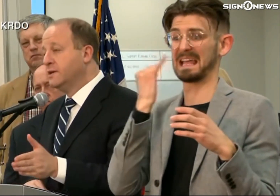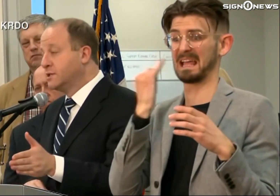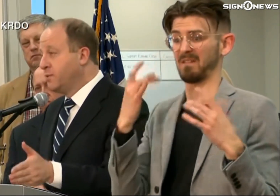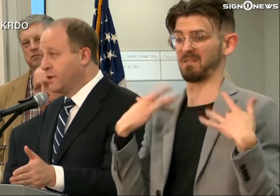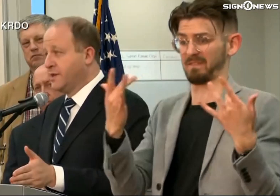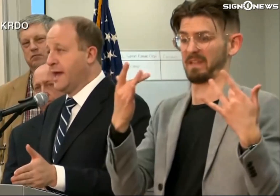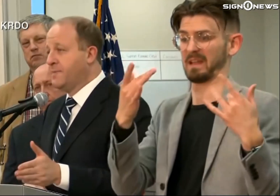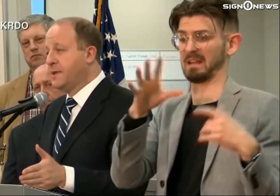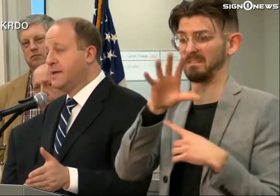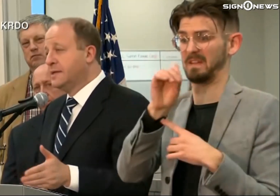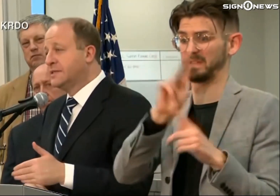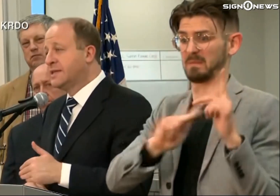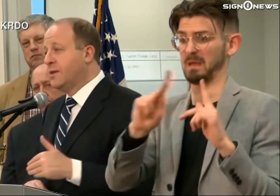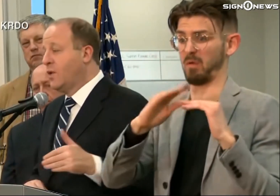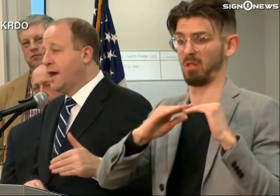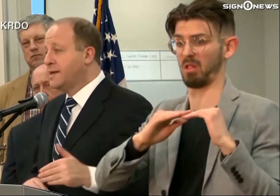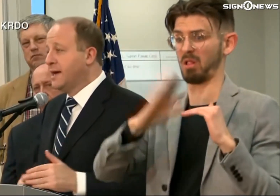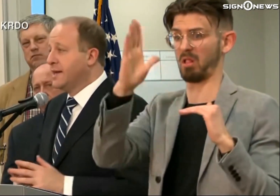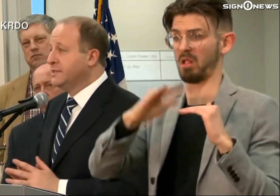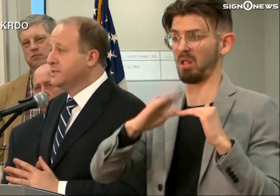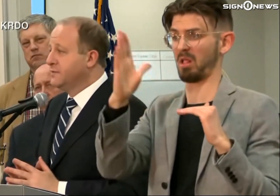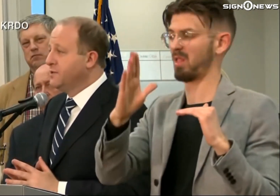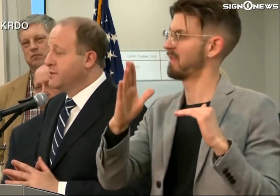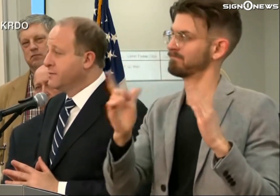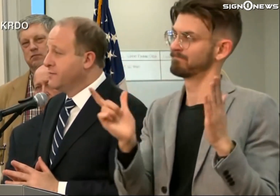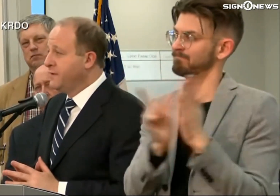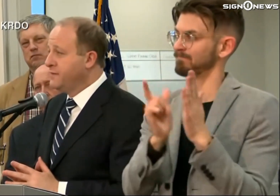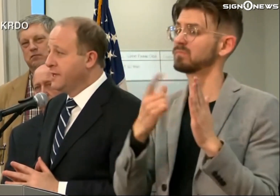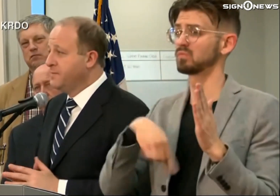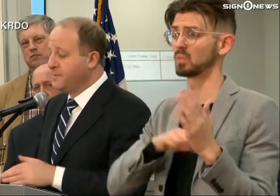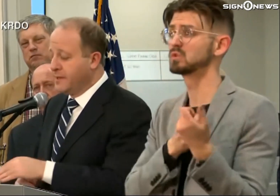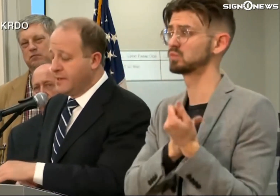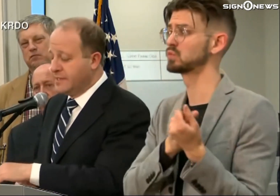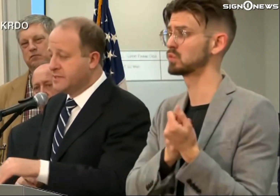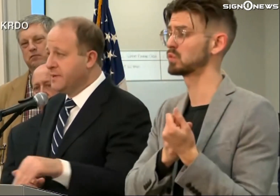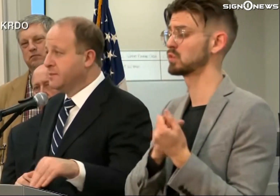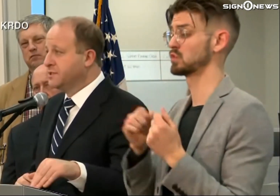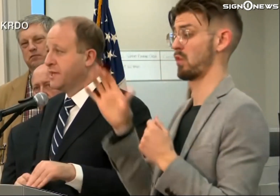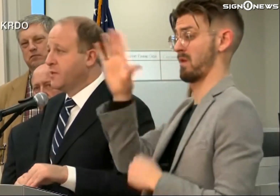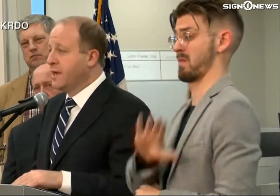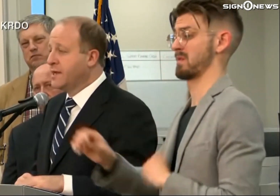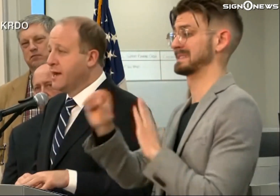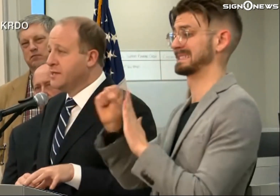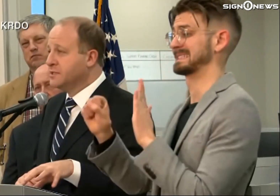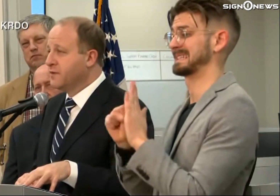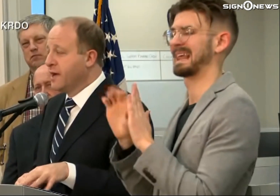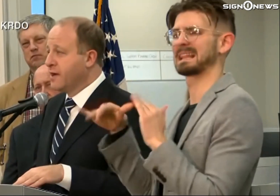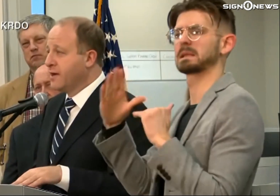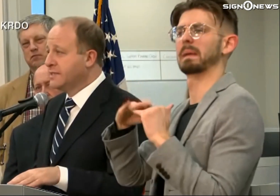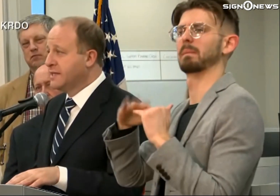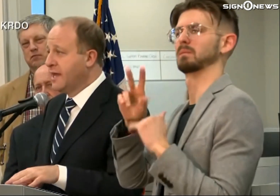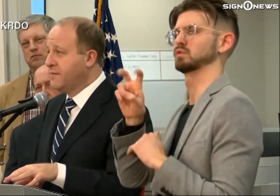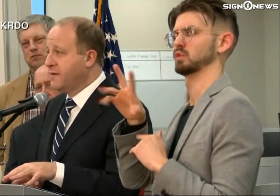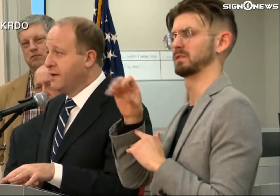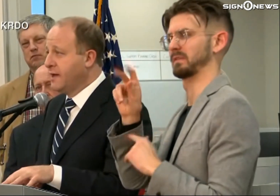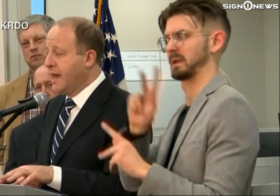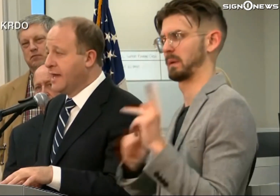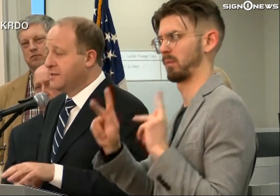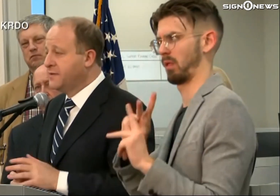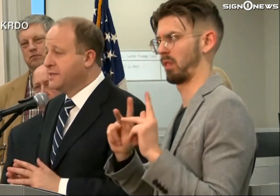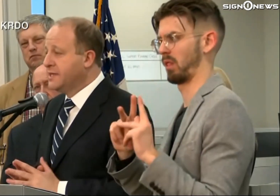We support that. The statewide guidance of 250 is the minimal statewide guidance. For areas that